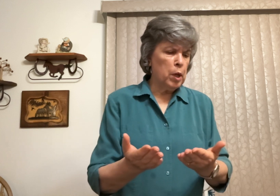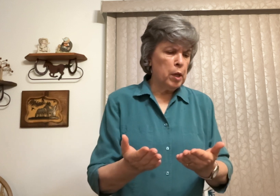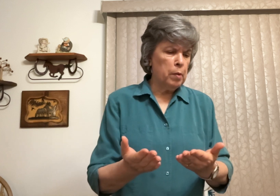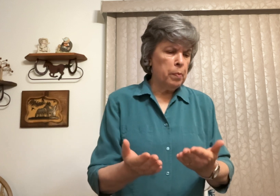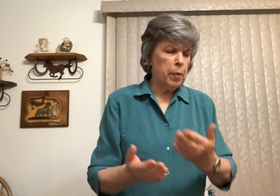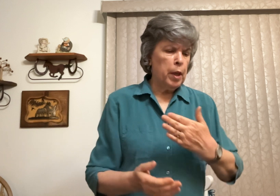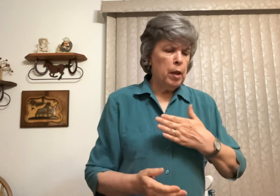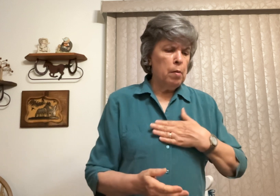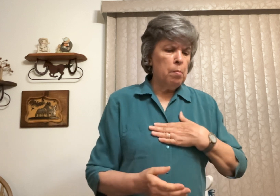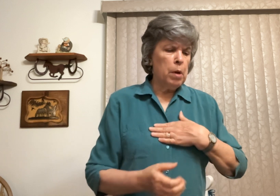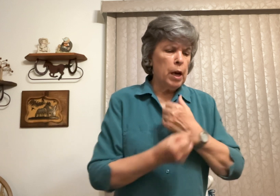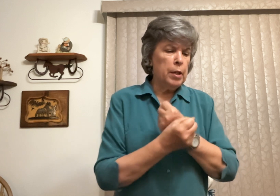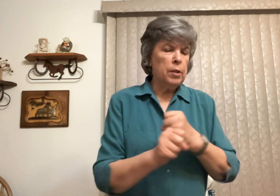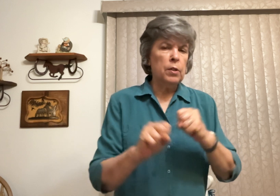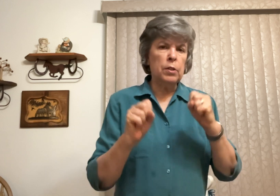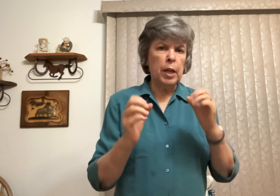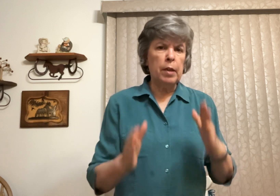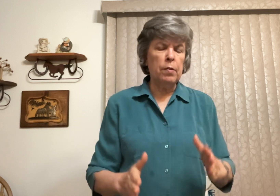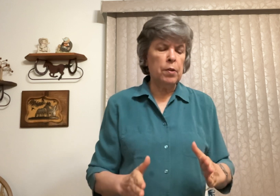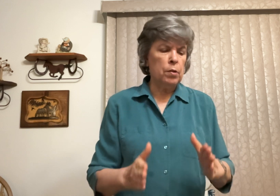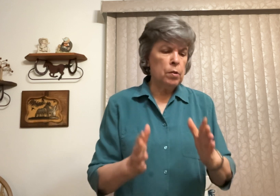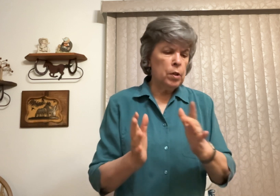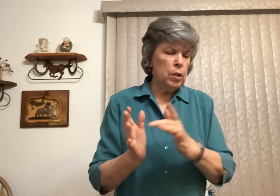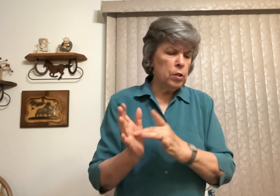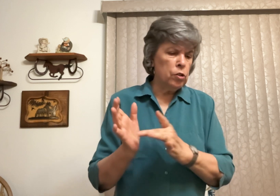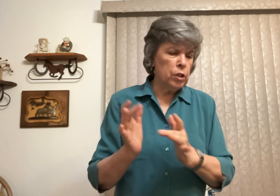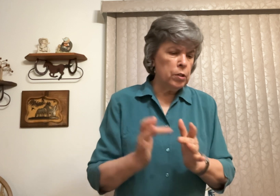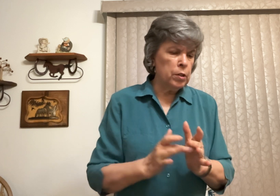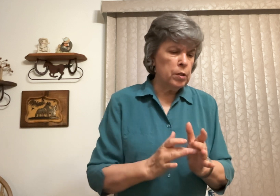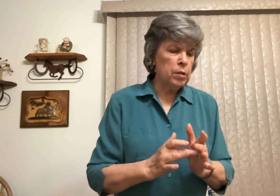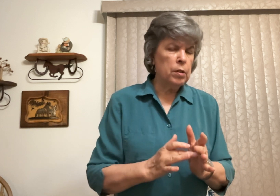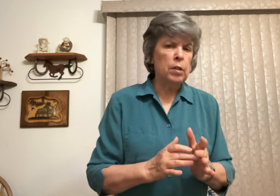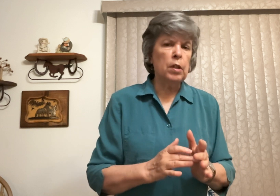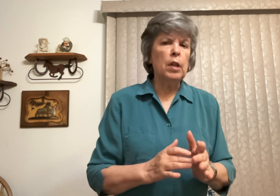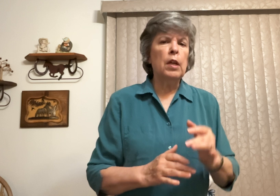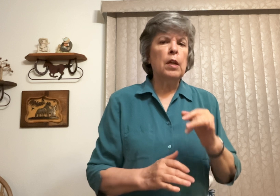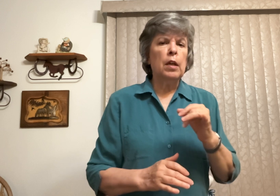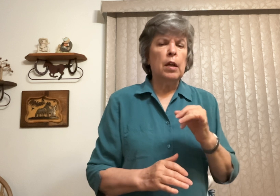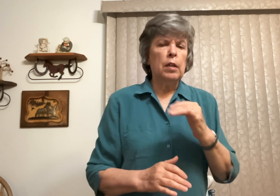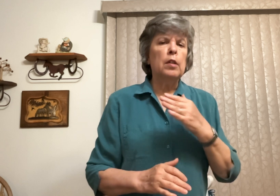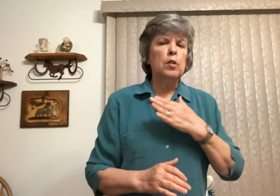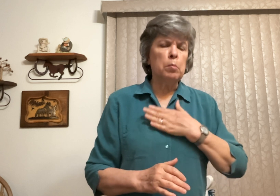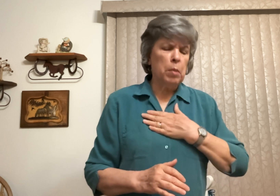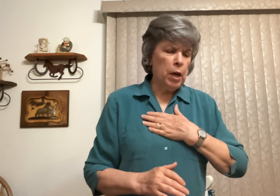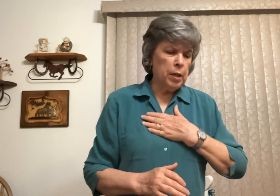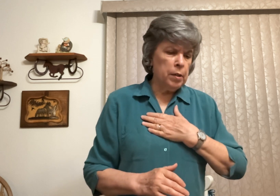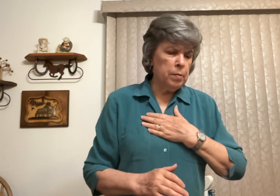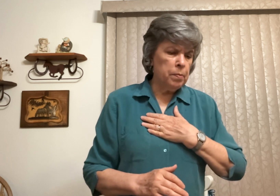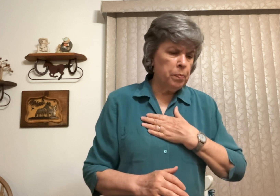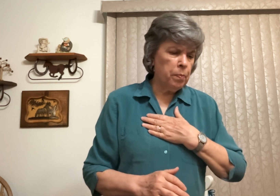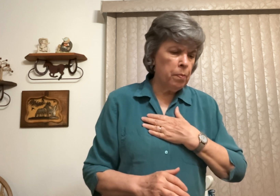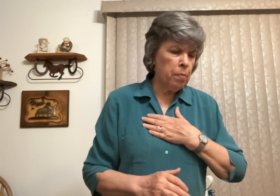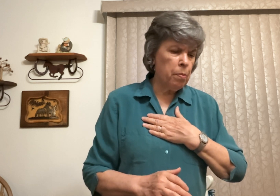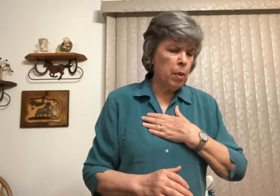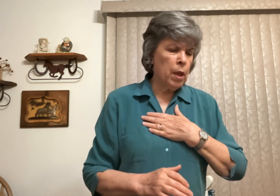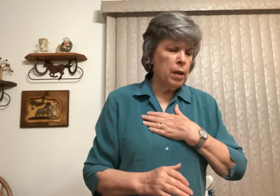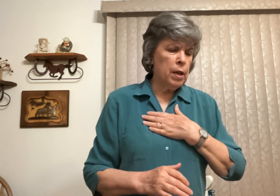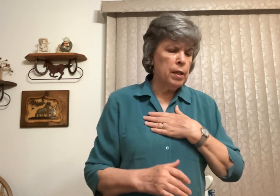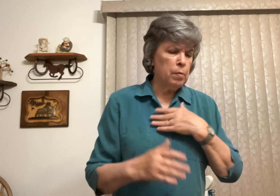Bringing. My Savior, Jesus, is mine. And then we go